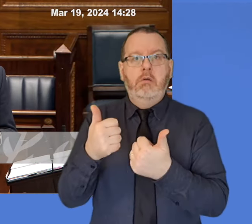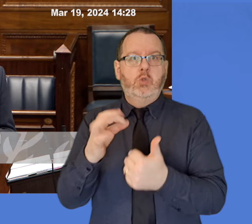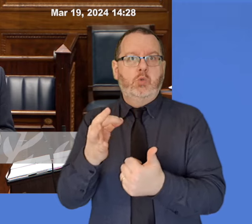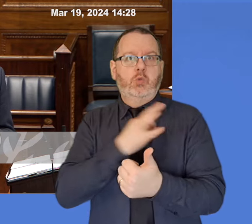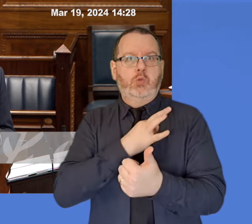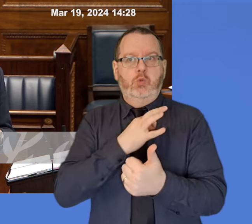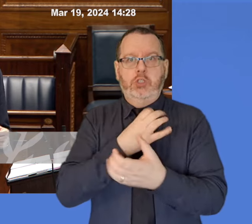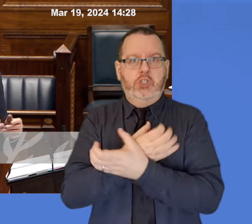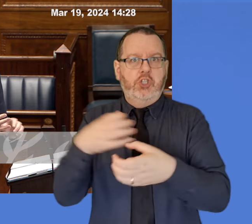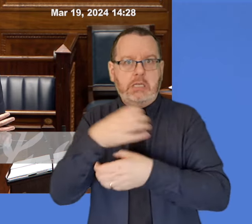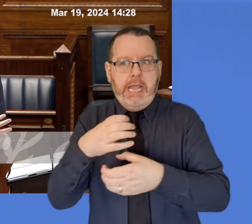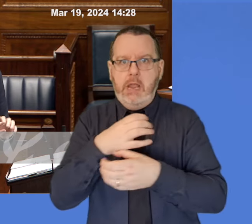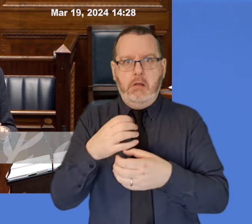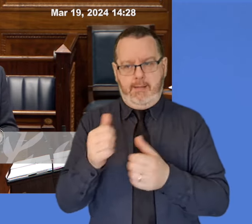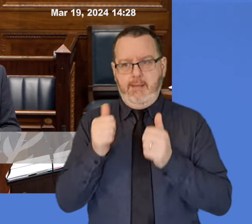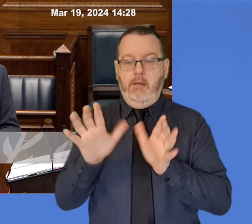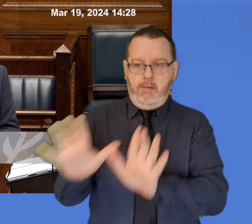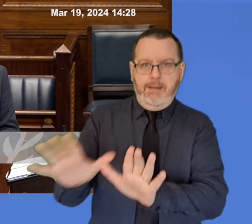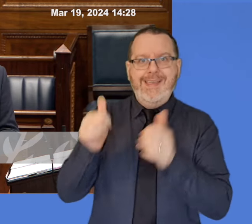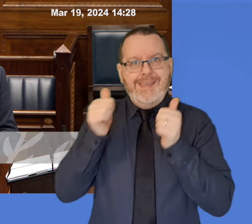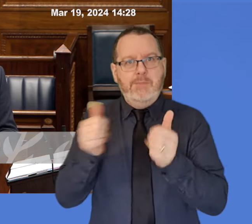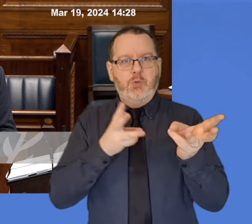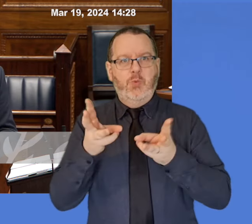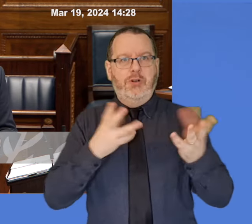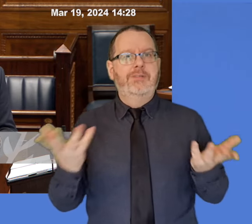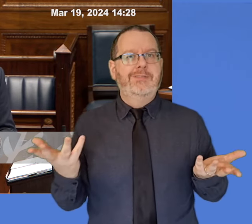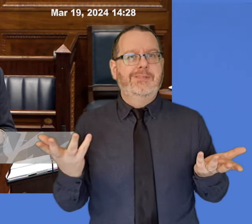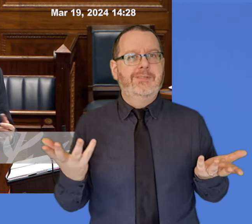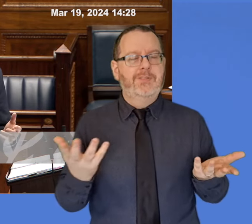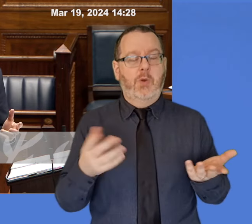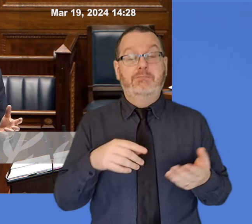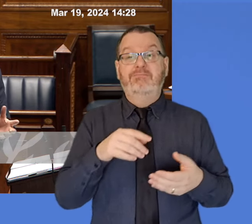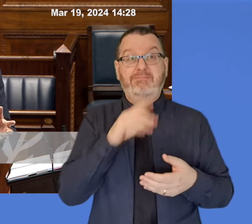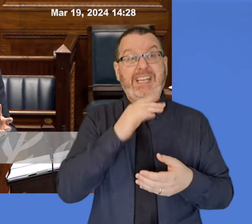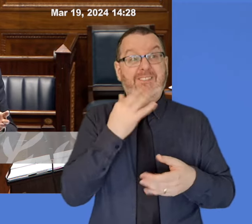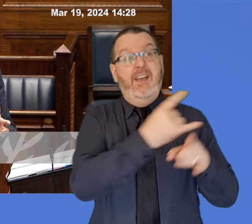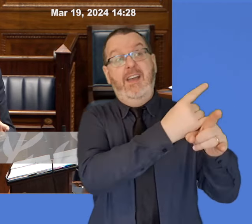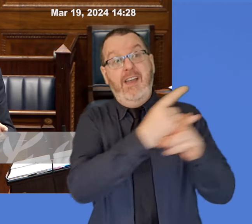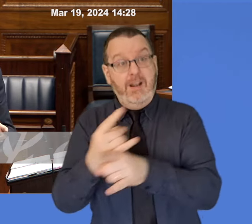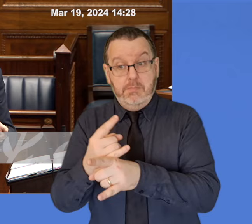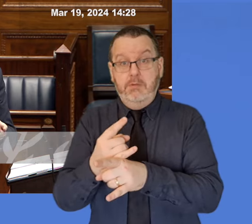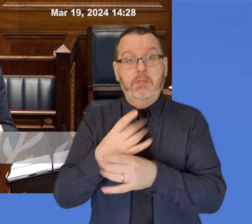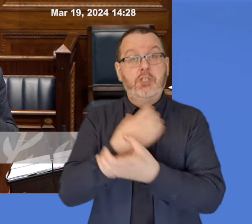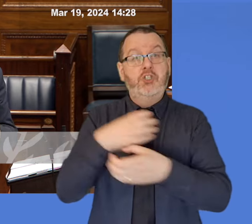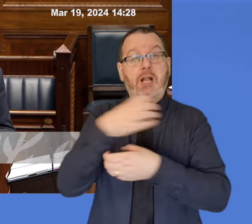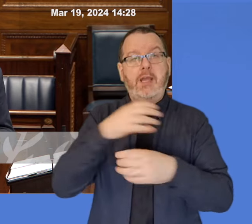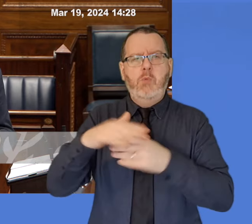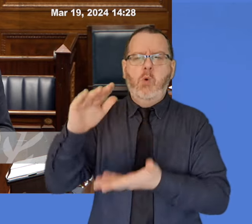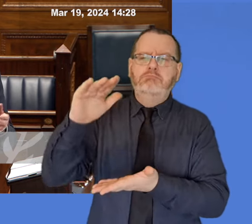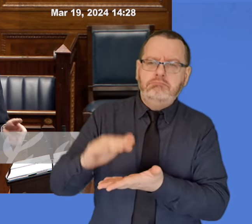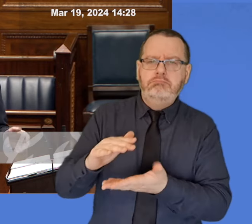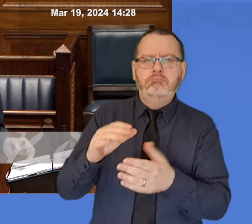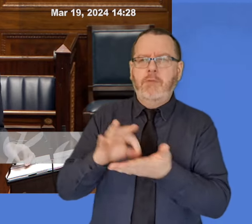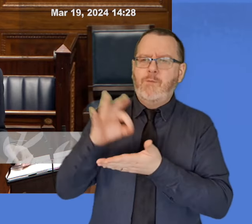access either education skills or directly into work. And if the childcare is a significant issue and all of that, the affordability